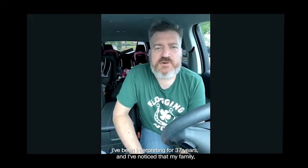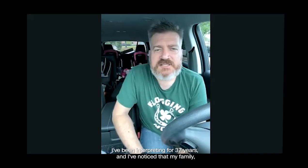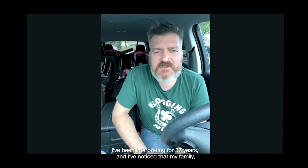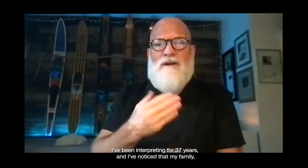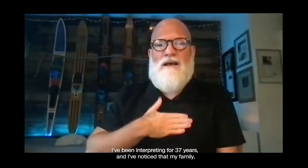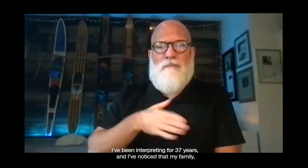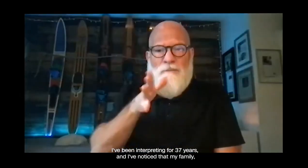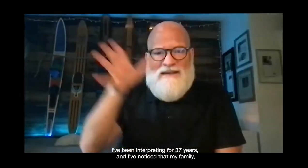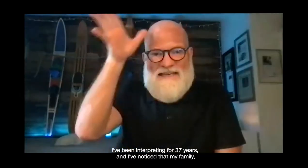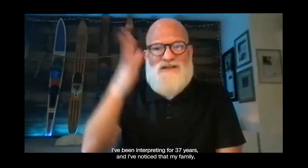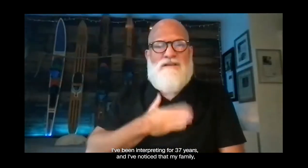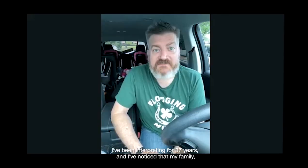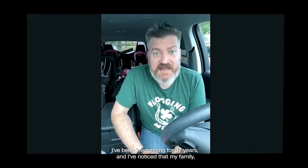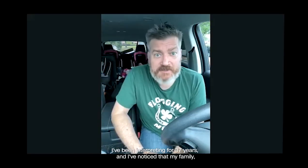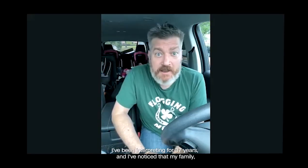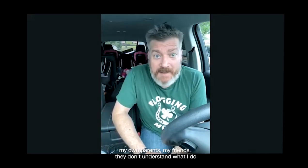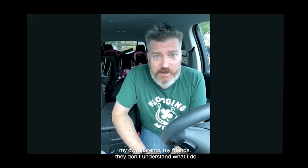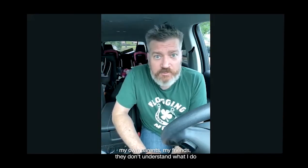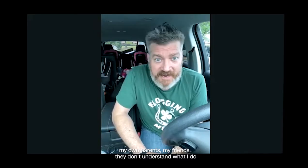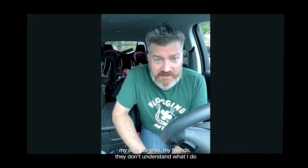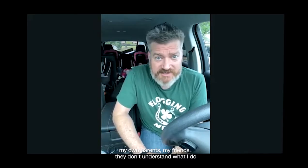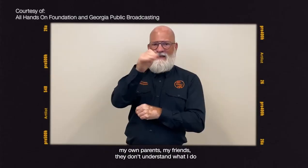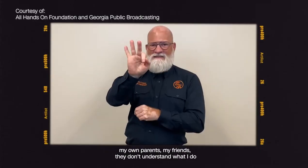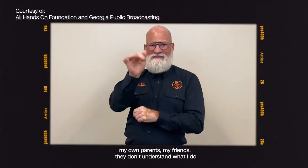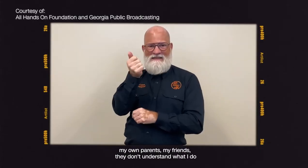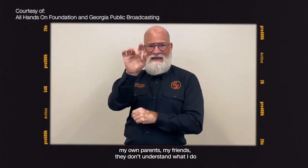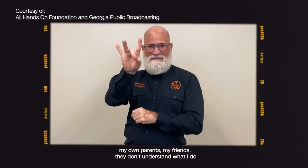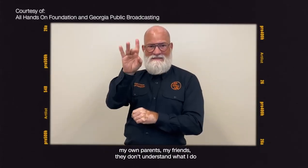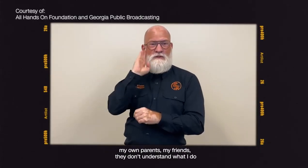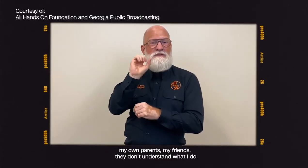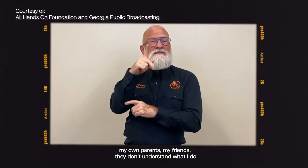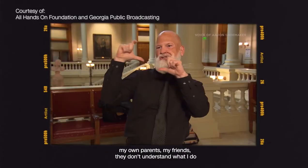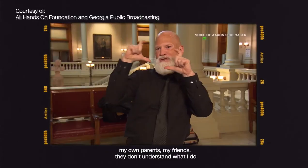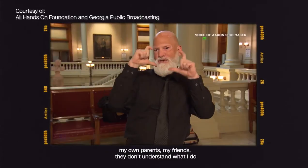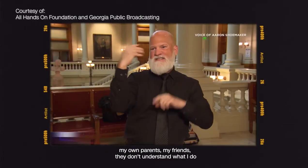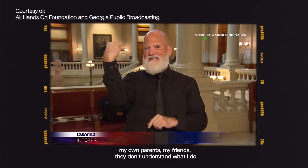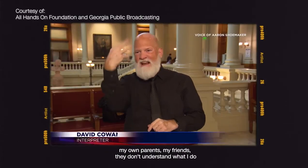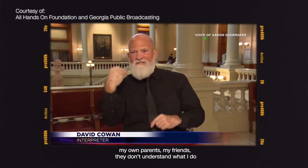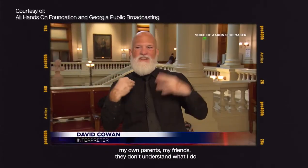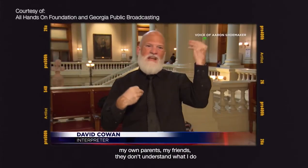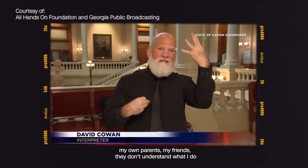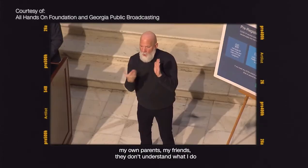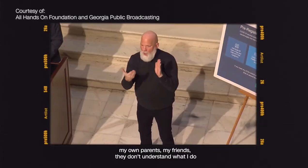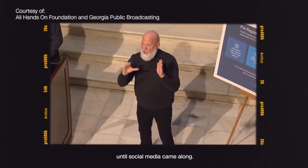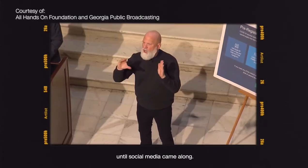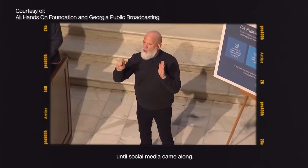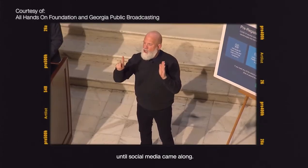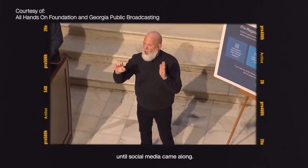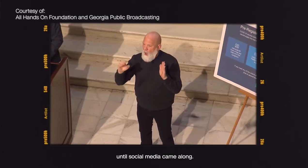for 37 years, and I've noticed that my family, my own parents, my friends, they don't understand what I